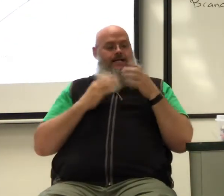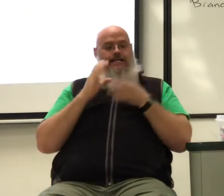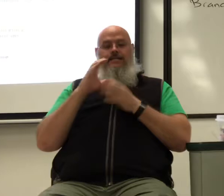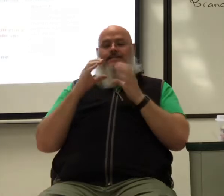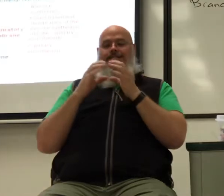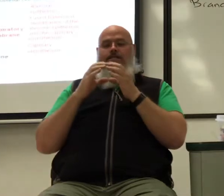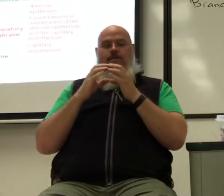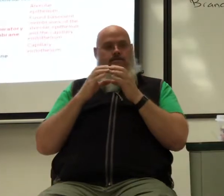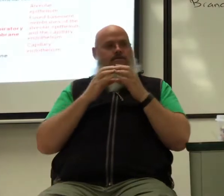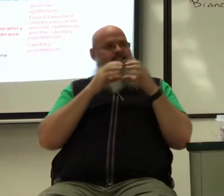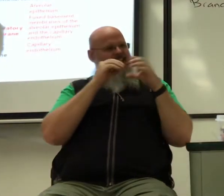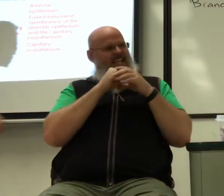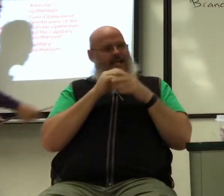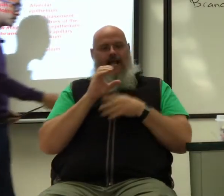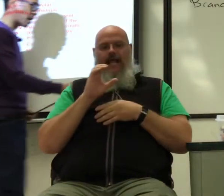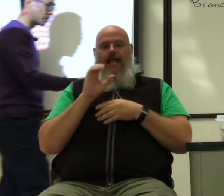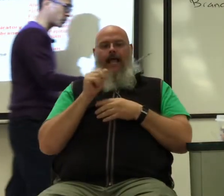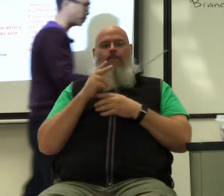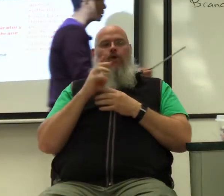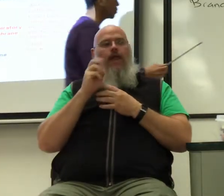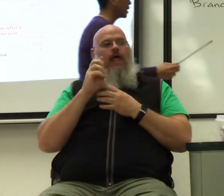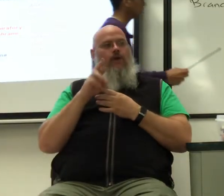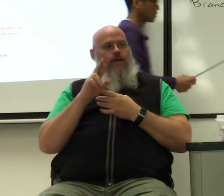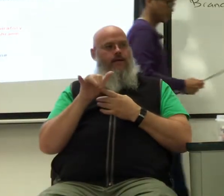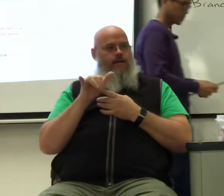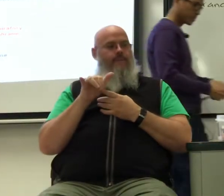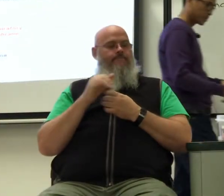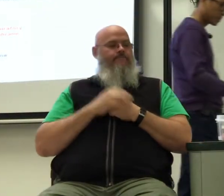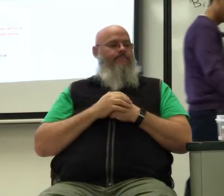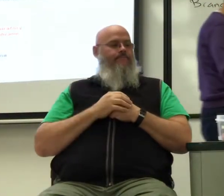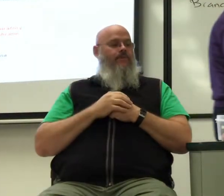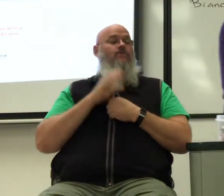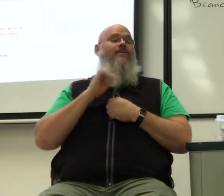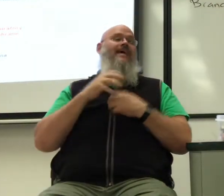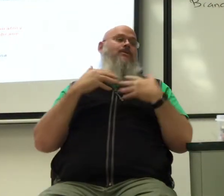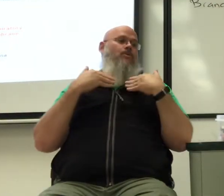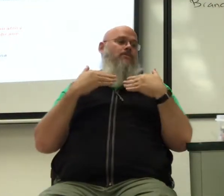pulmonary capillary. So this is the respiratory membrane.